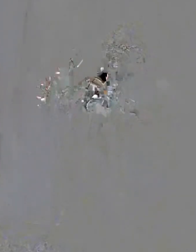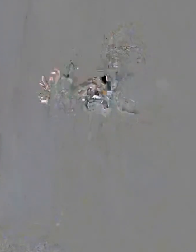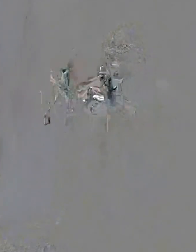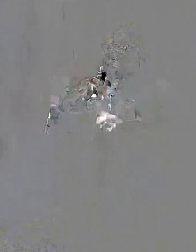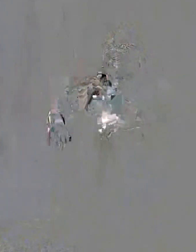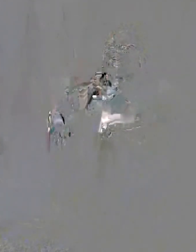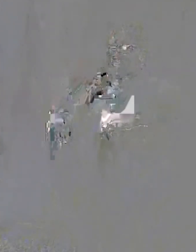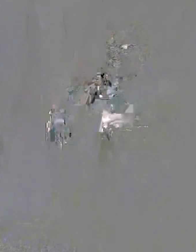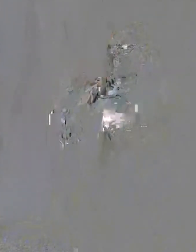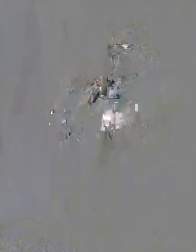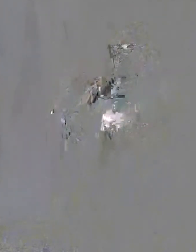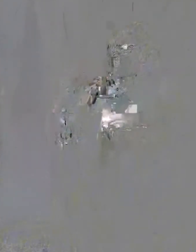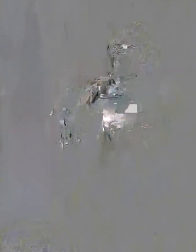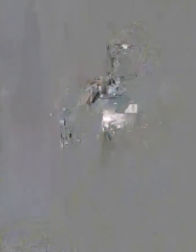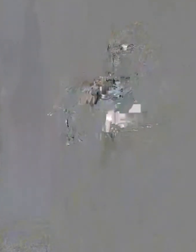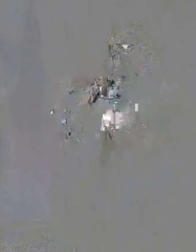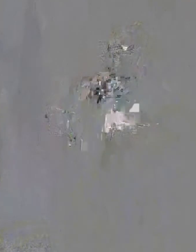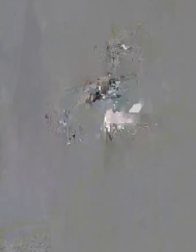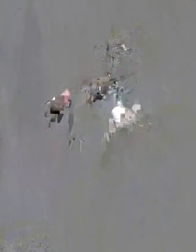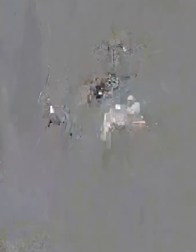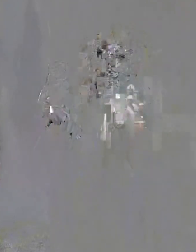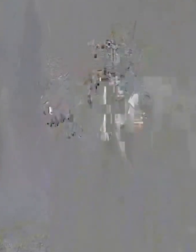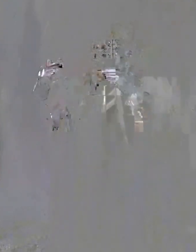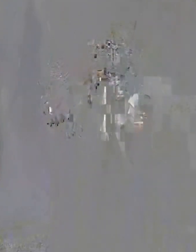Next question.